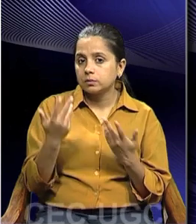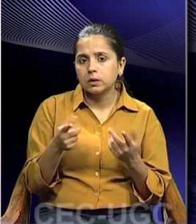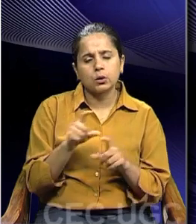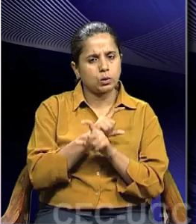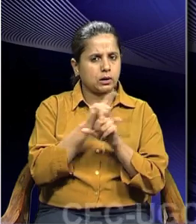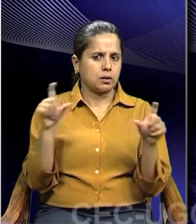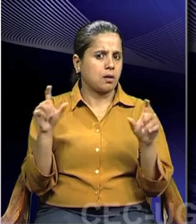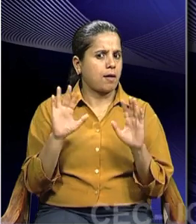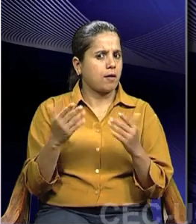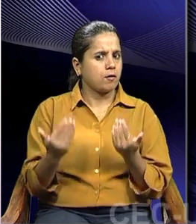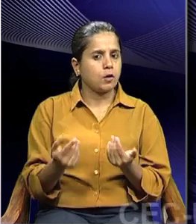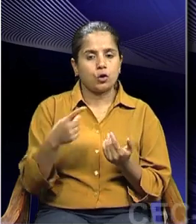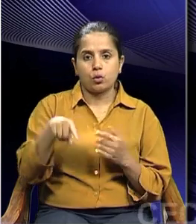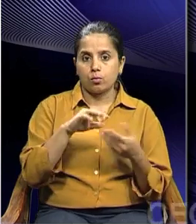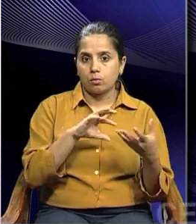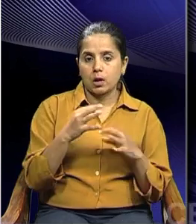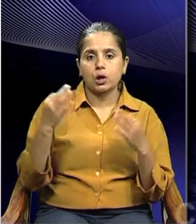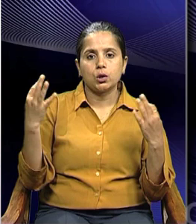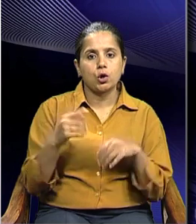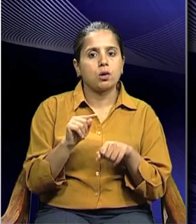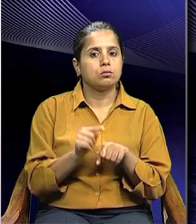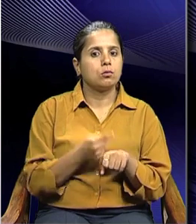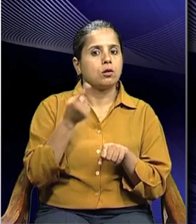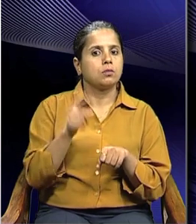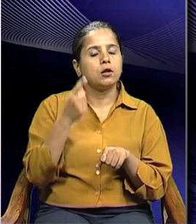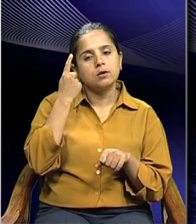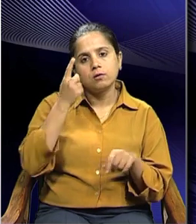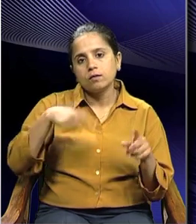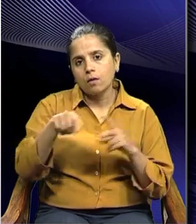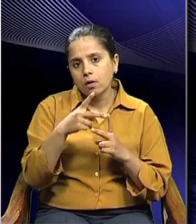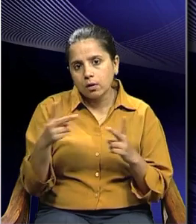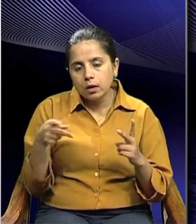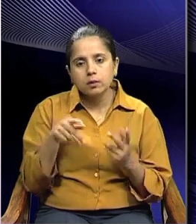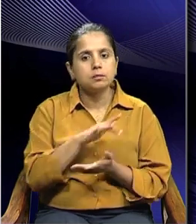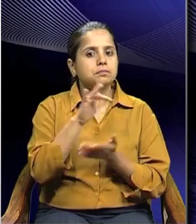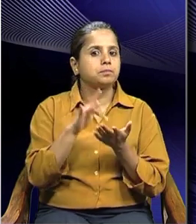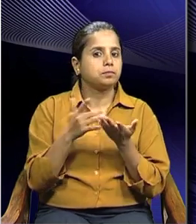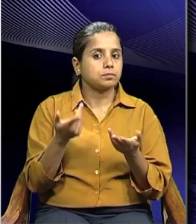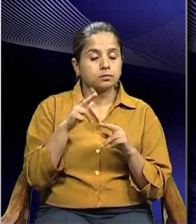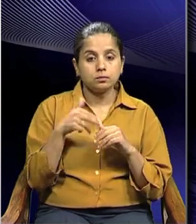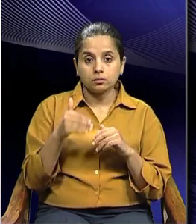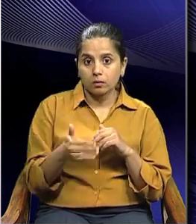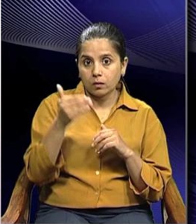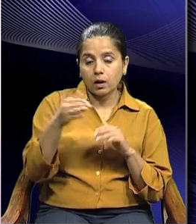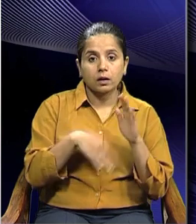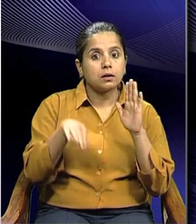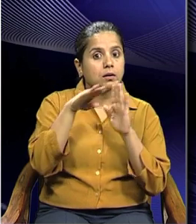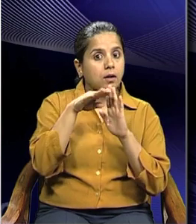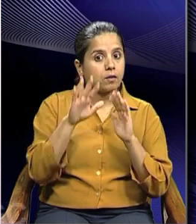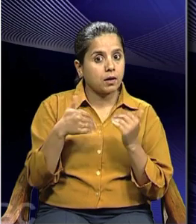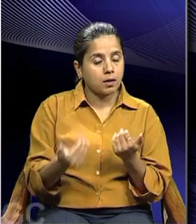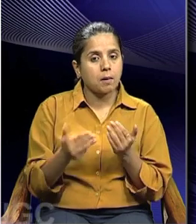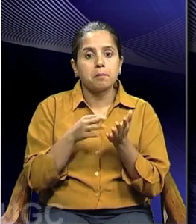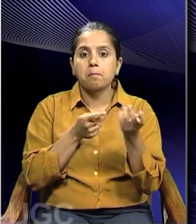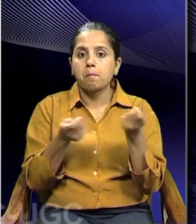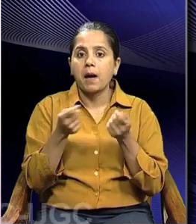clear, that is, you have to create new opportunities for the business enterprise. If we move to the next level, that is at the managerial